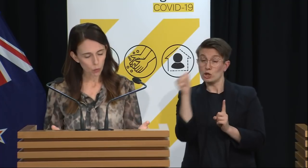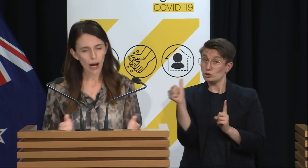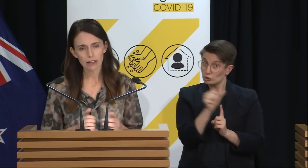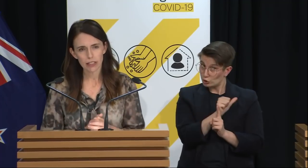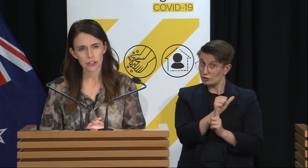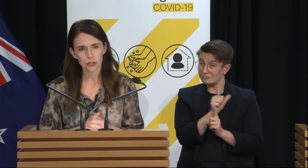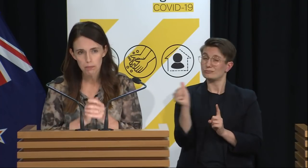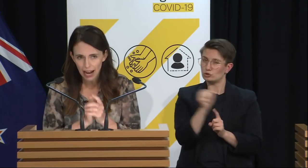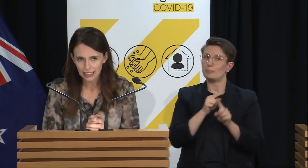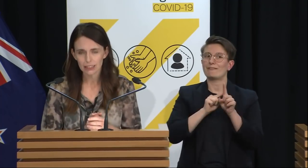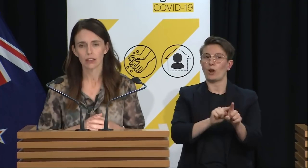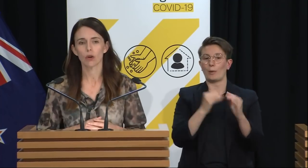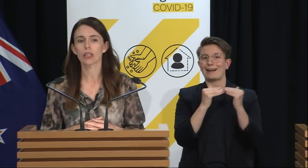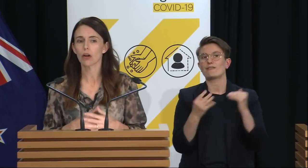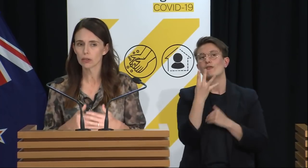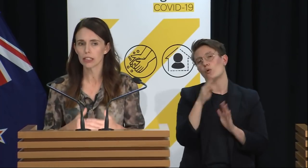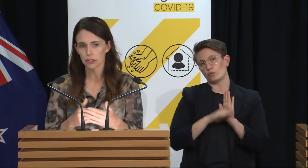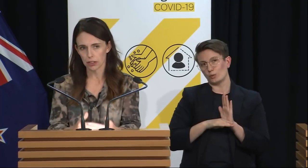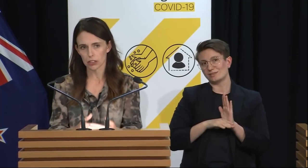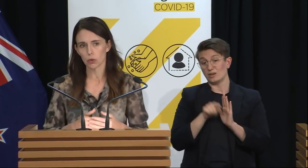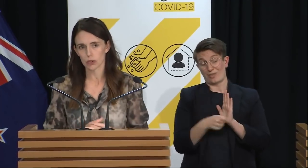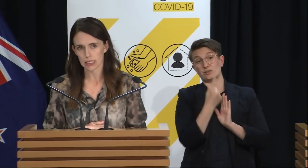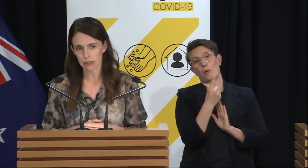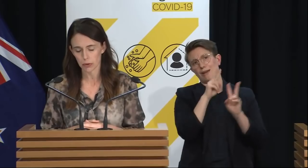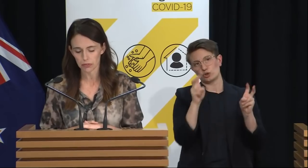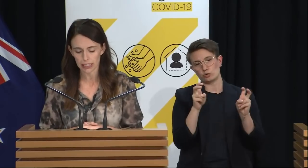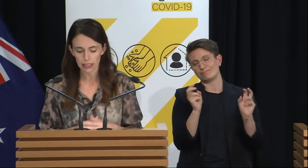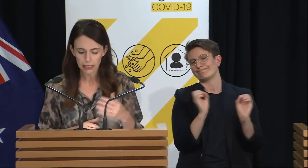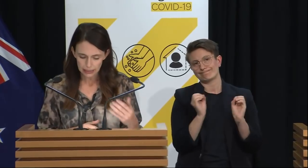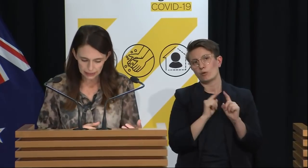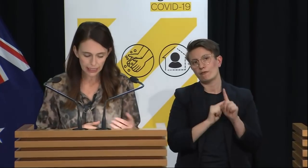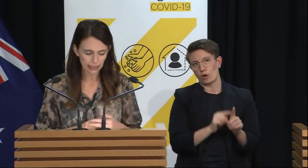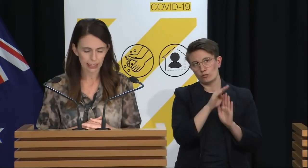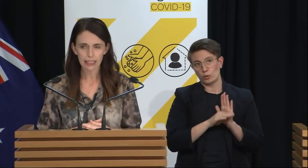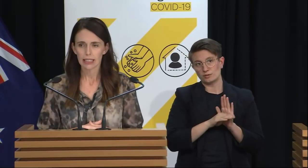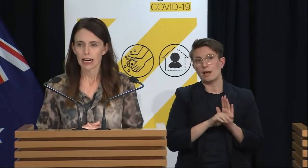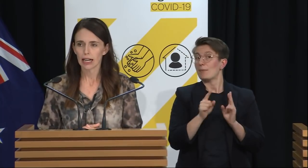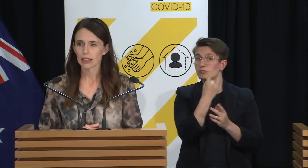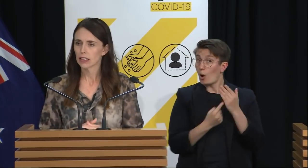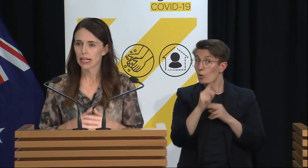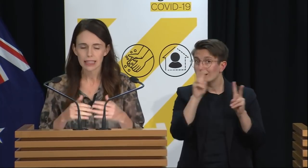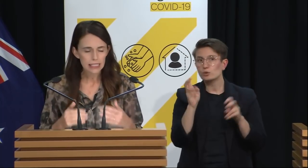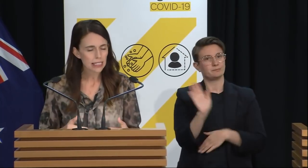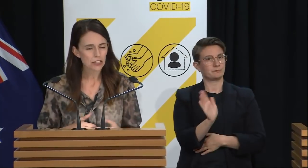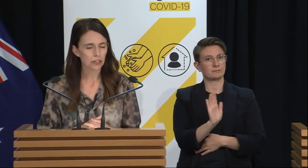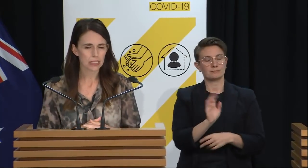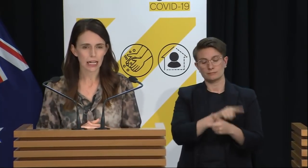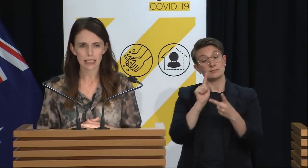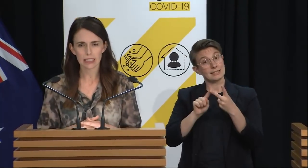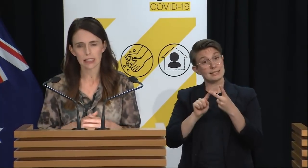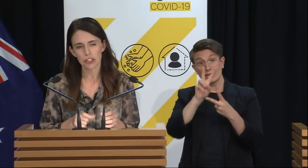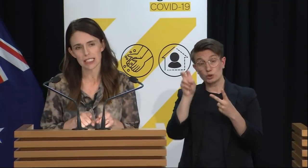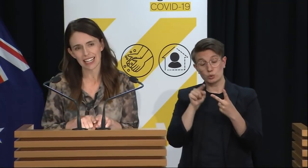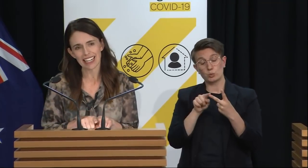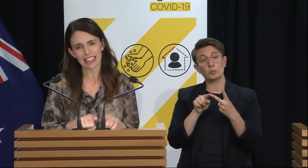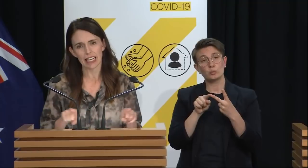that's been one of the issues, but not the only issue that's caused us to move here. Secondly, at this stage, there is nothing